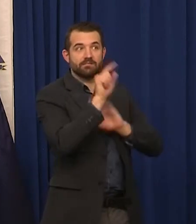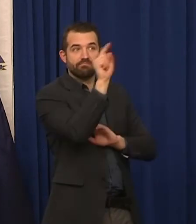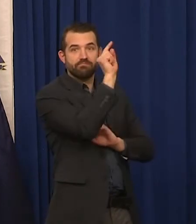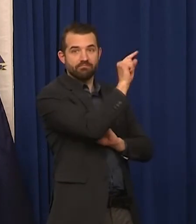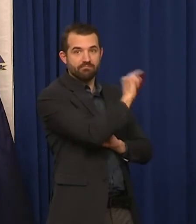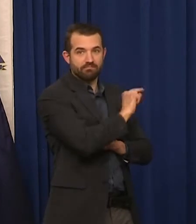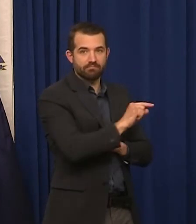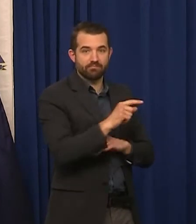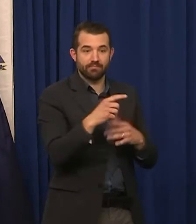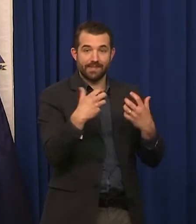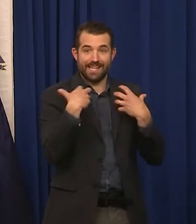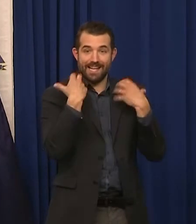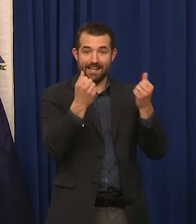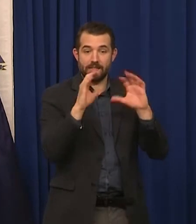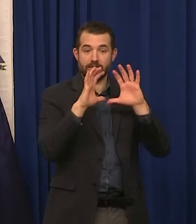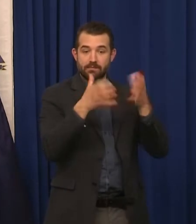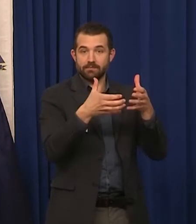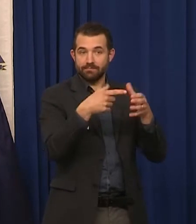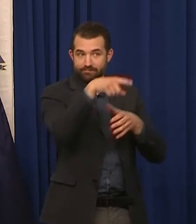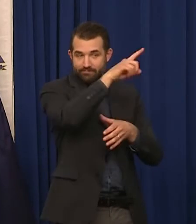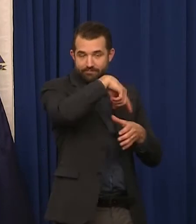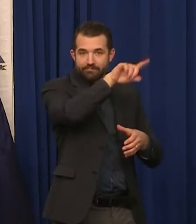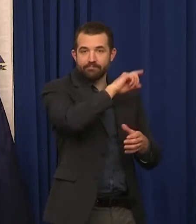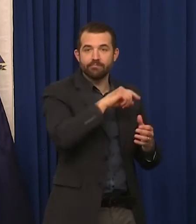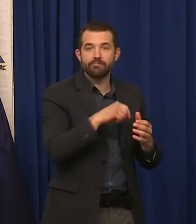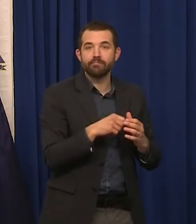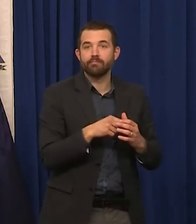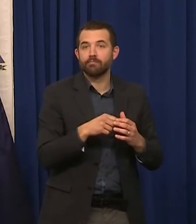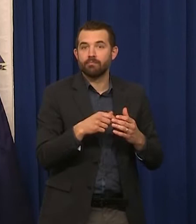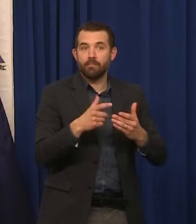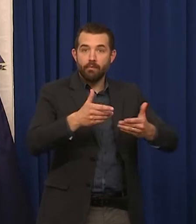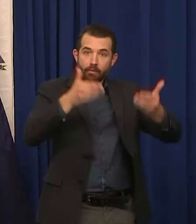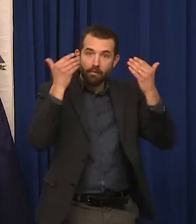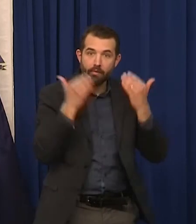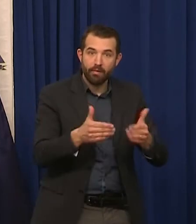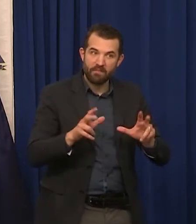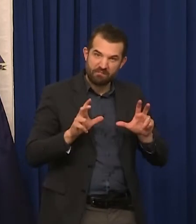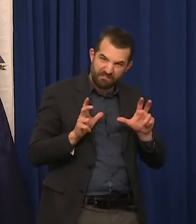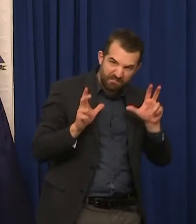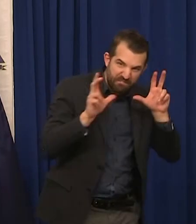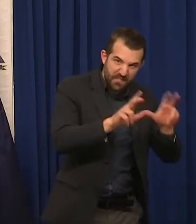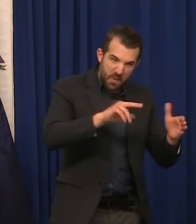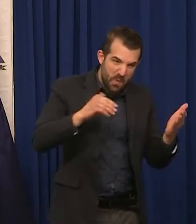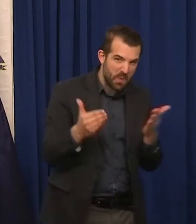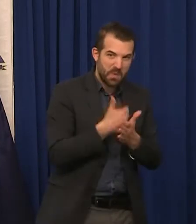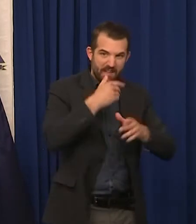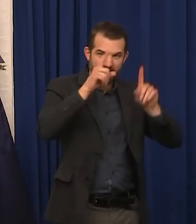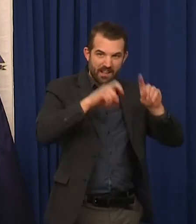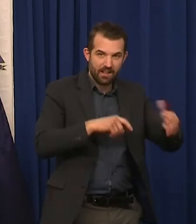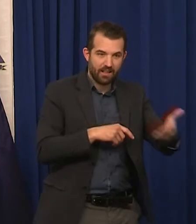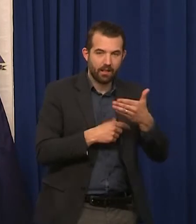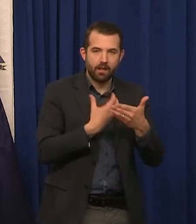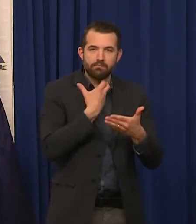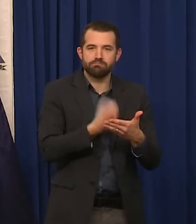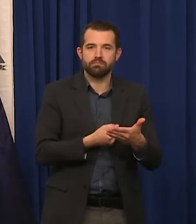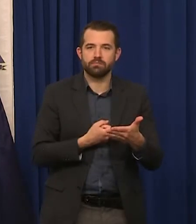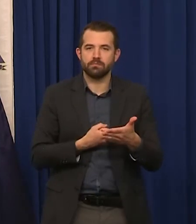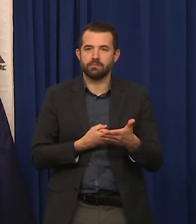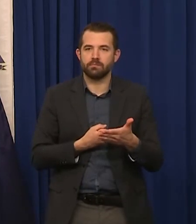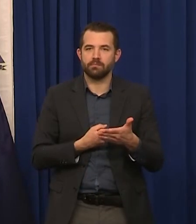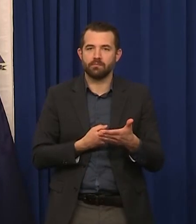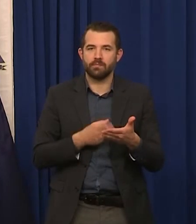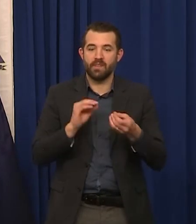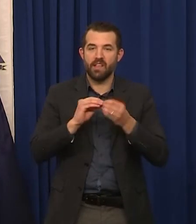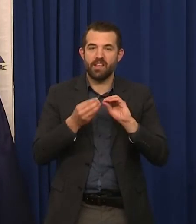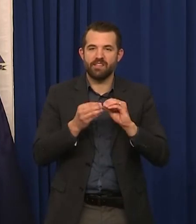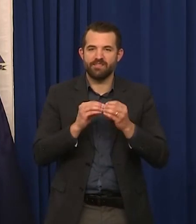across the country that have made quick investments in new tests only to find that those data around the tests were